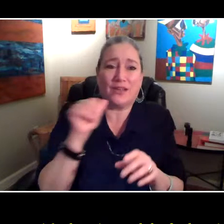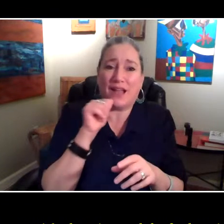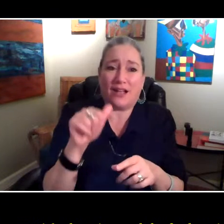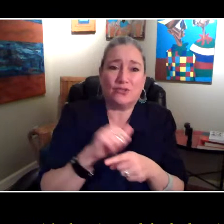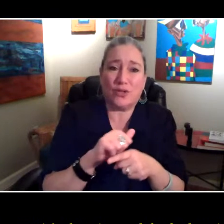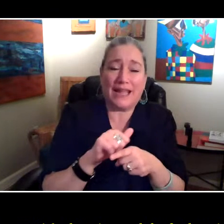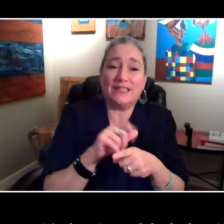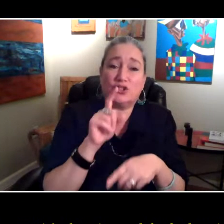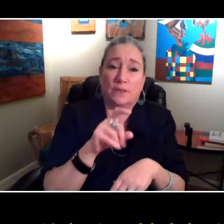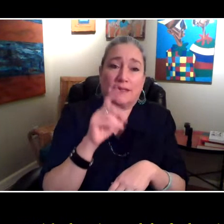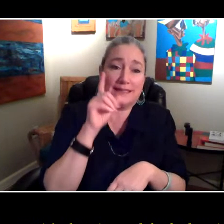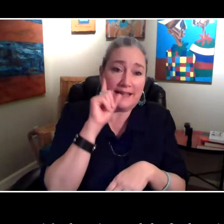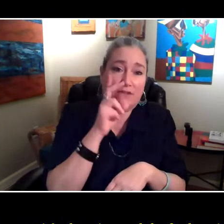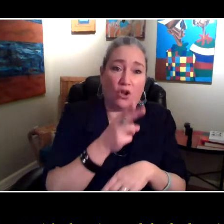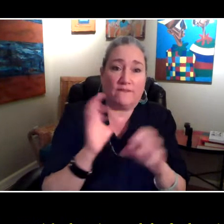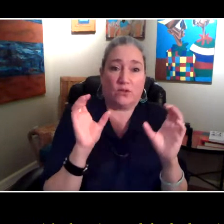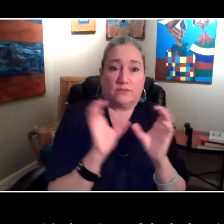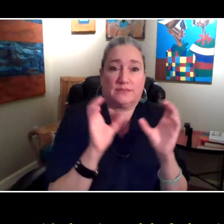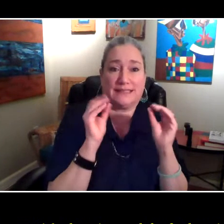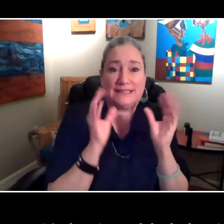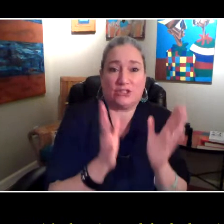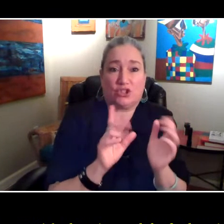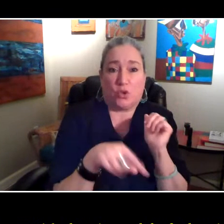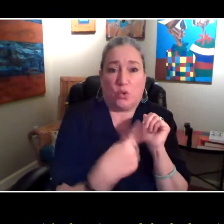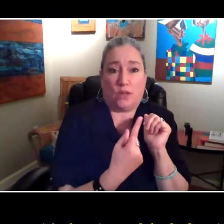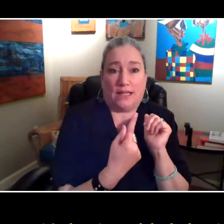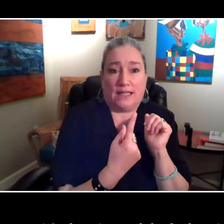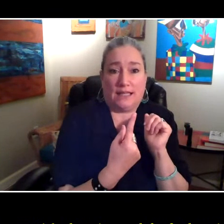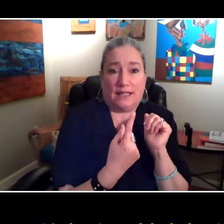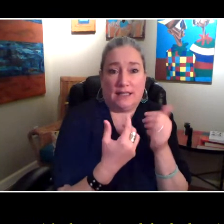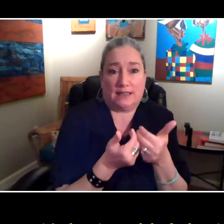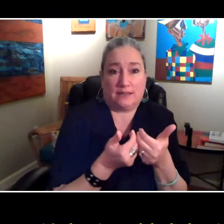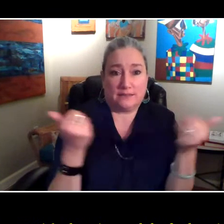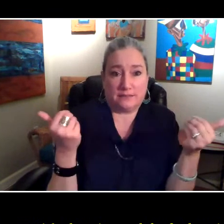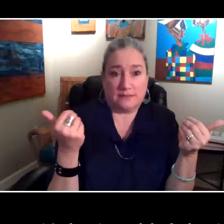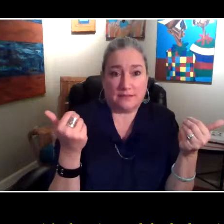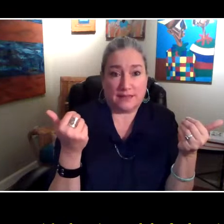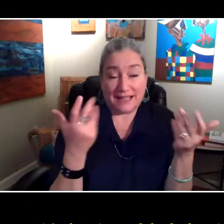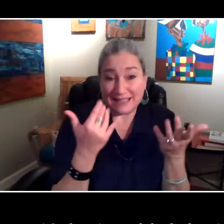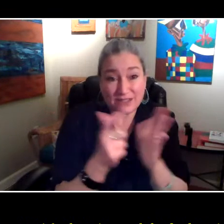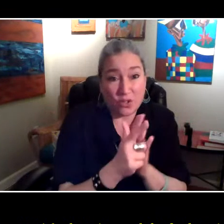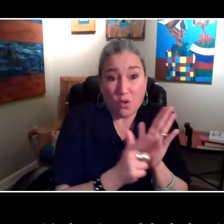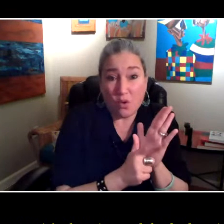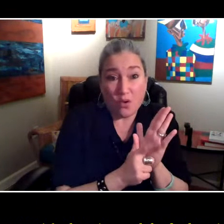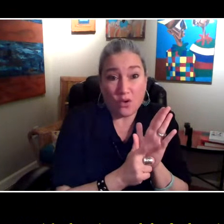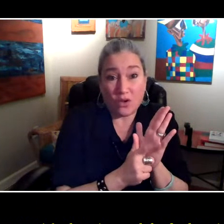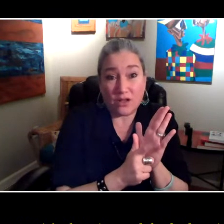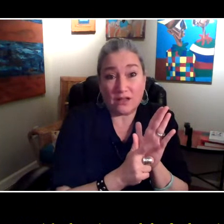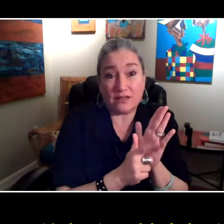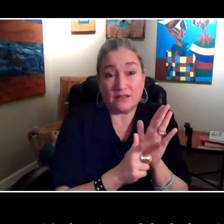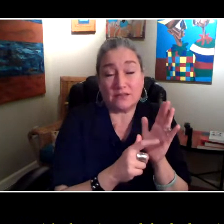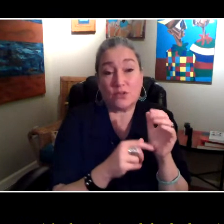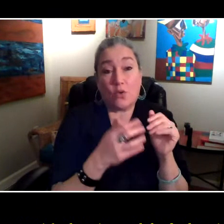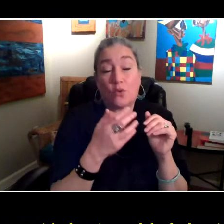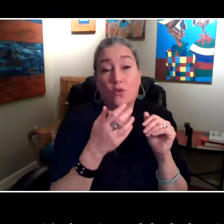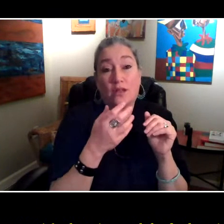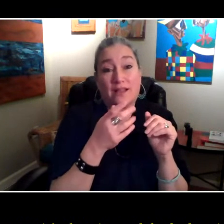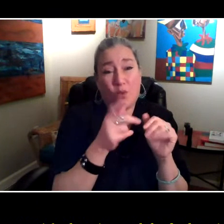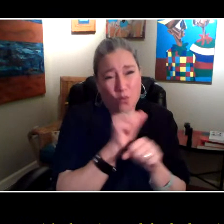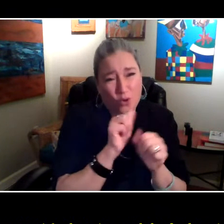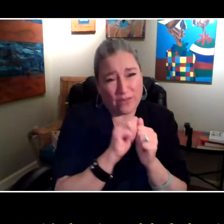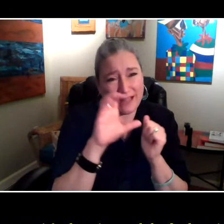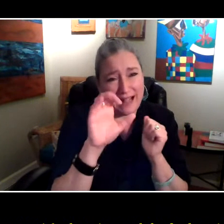and then the work that happened with deaf children was within a special education setting where the teachers